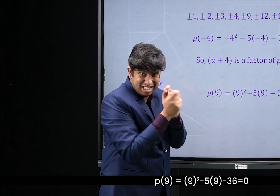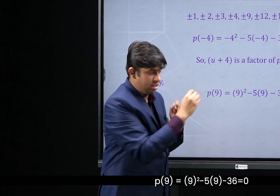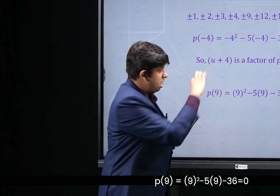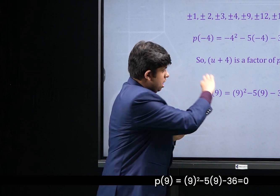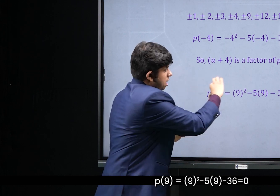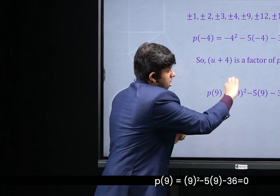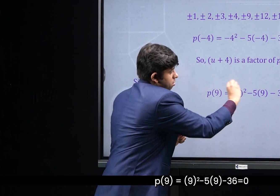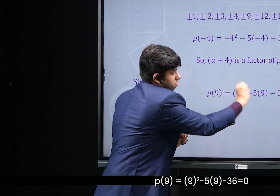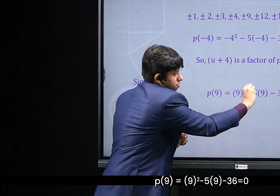0.